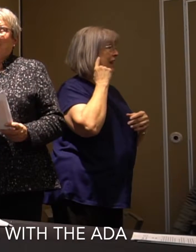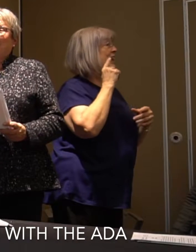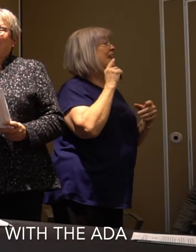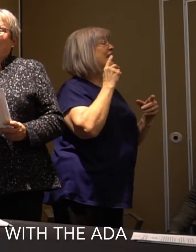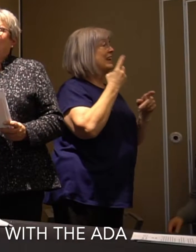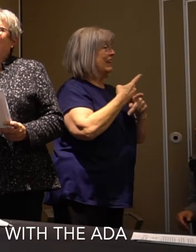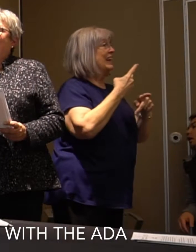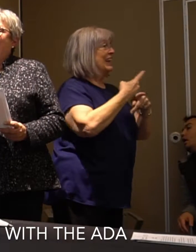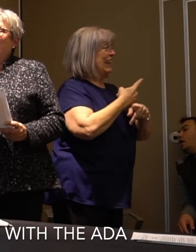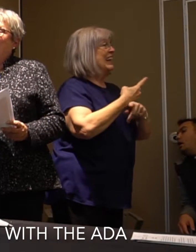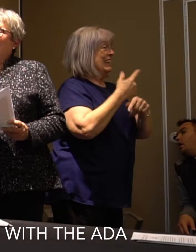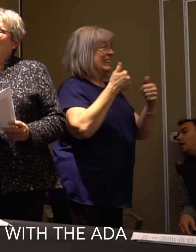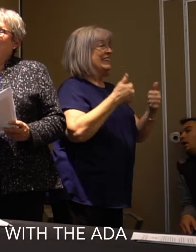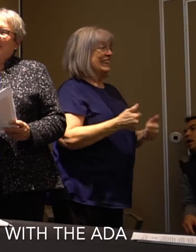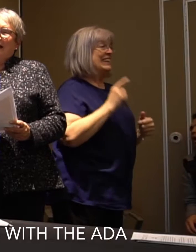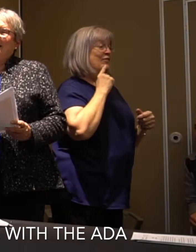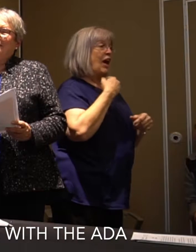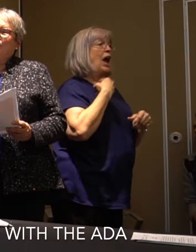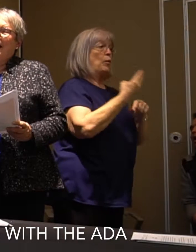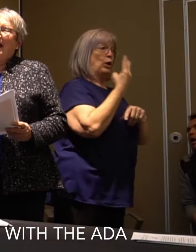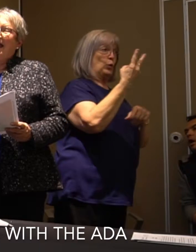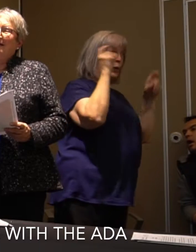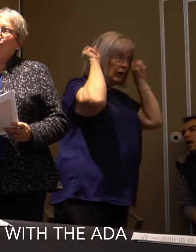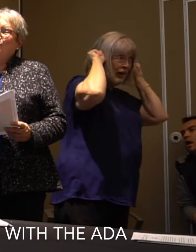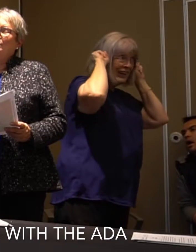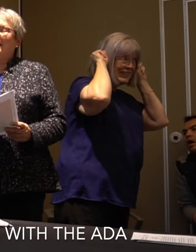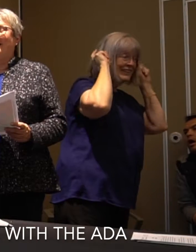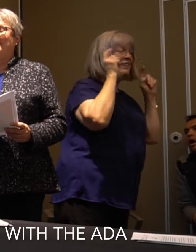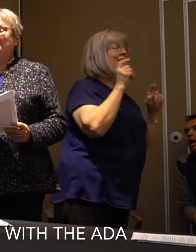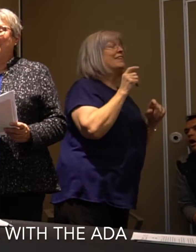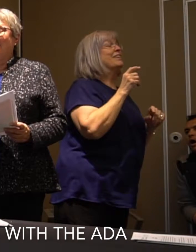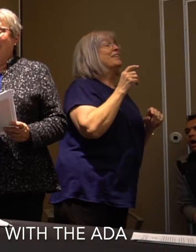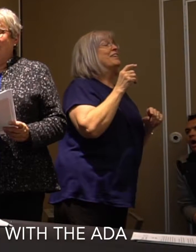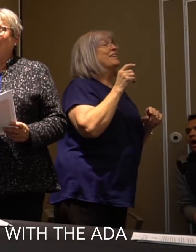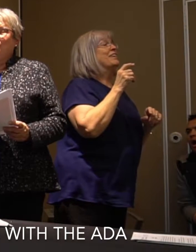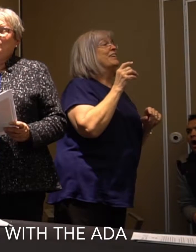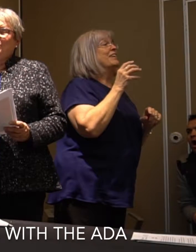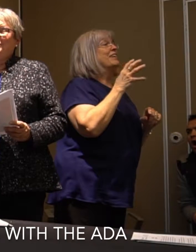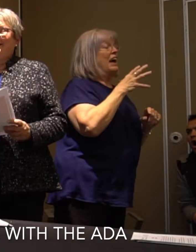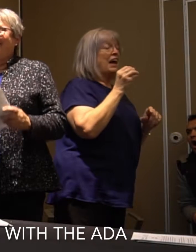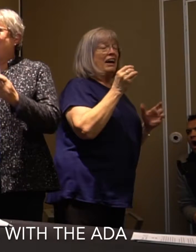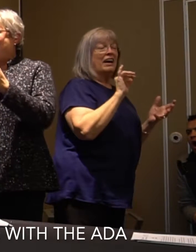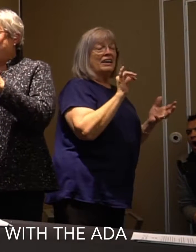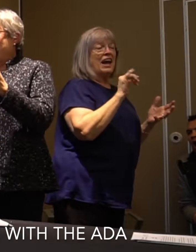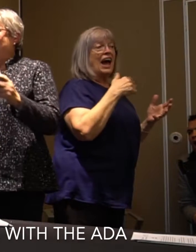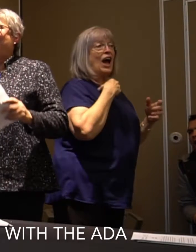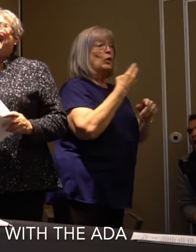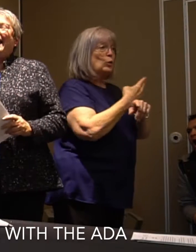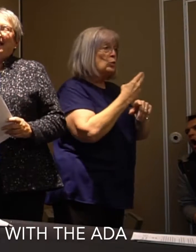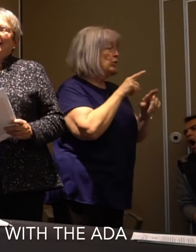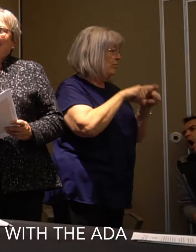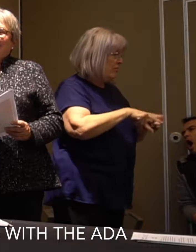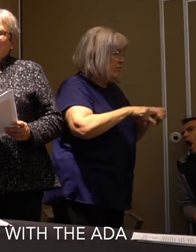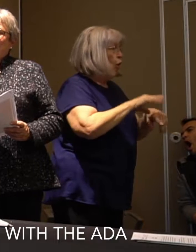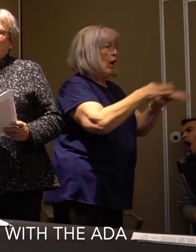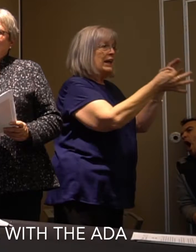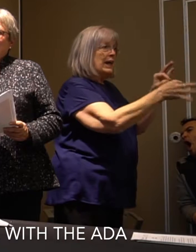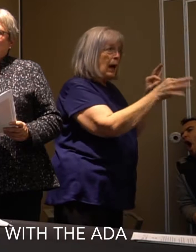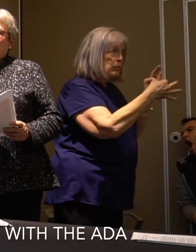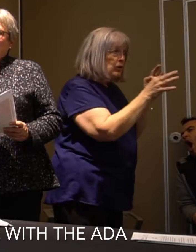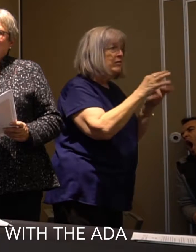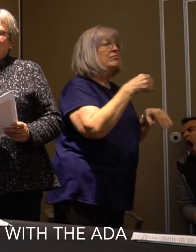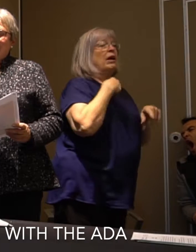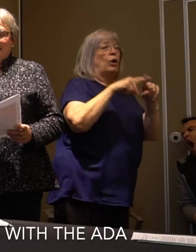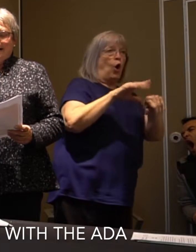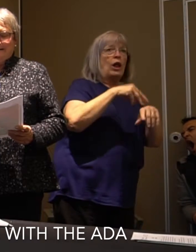a severe level. I wear 2 hearing aids and do use captioning and lip reading